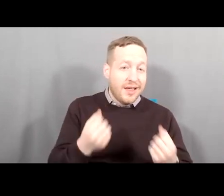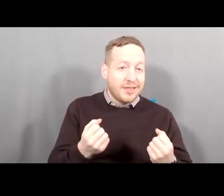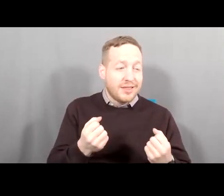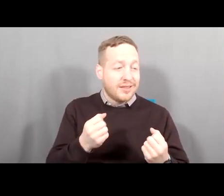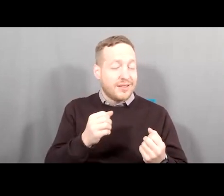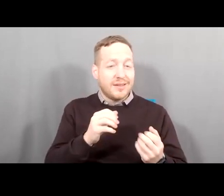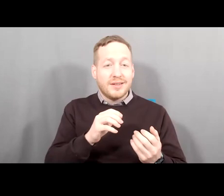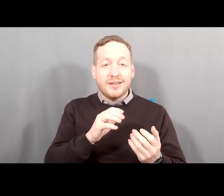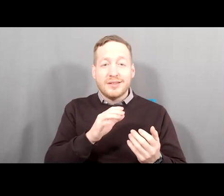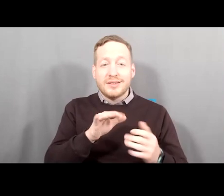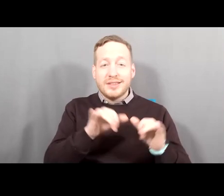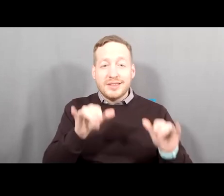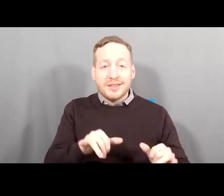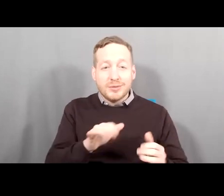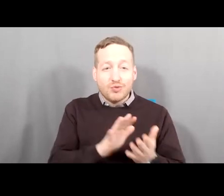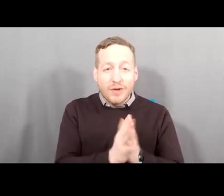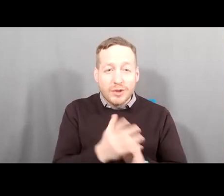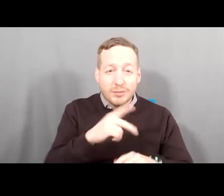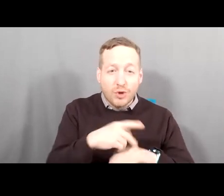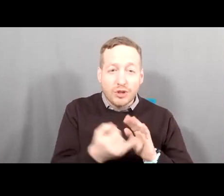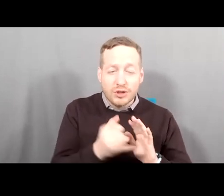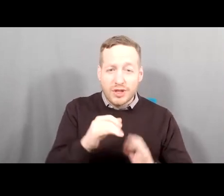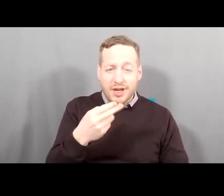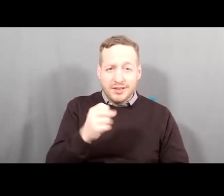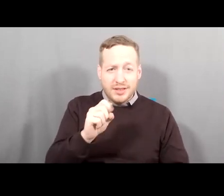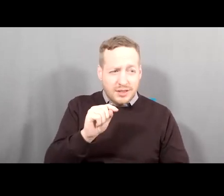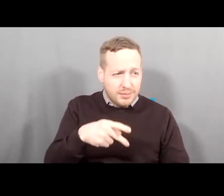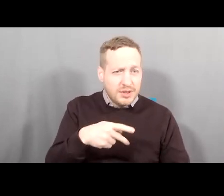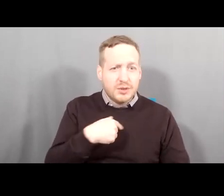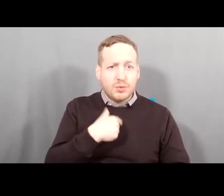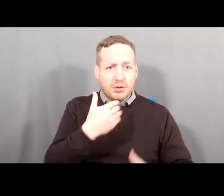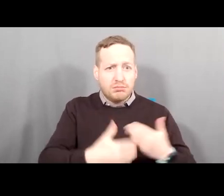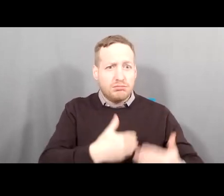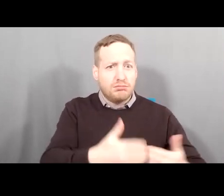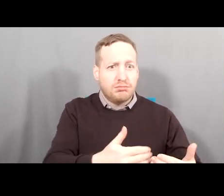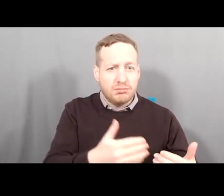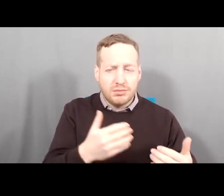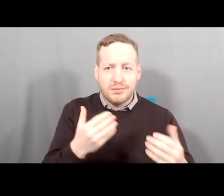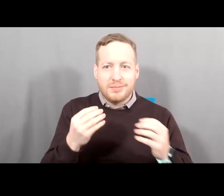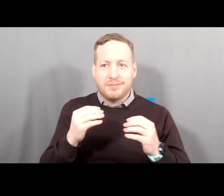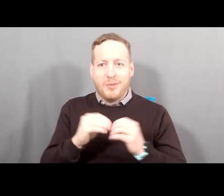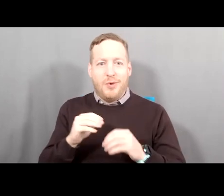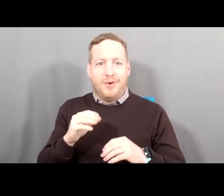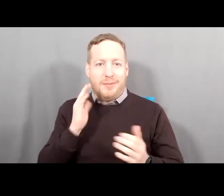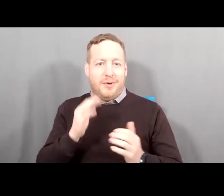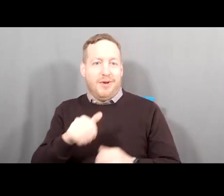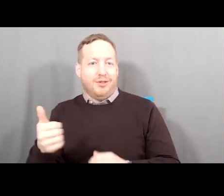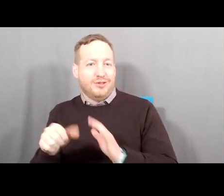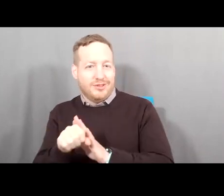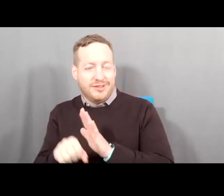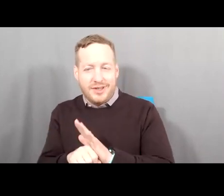other states in regards to some of the health projects like the